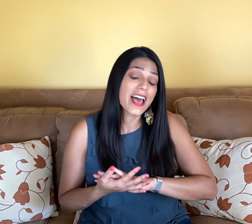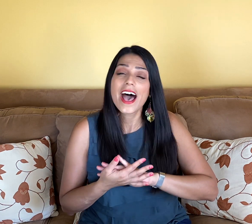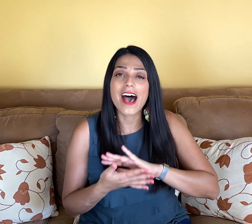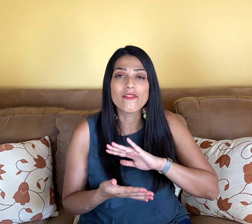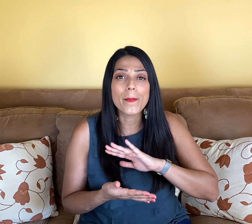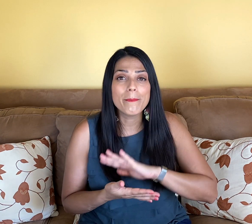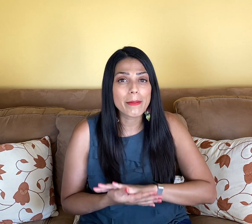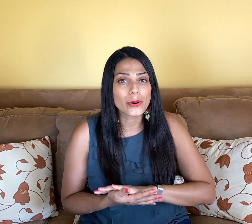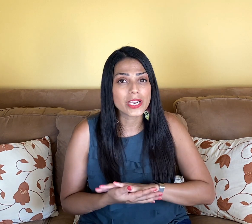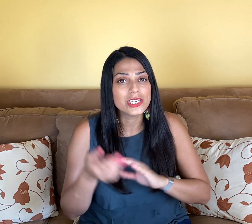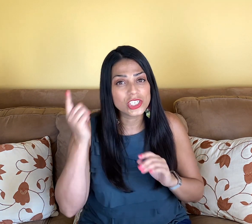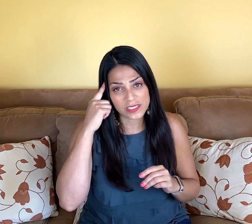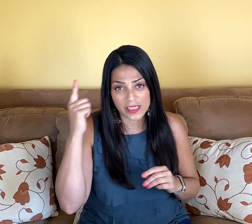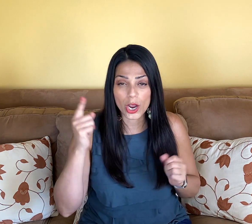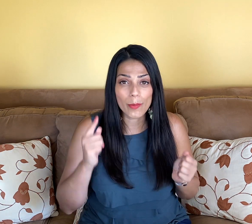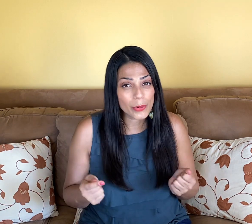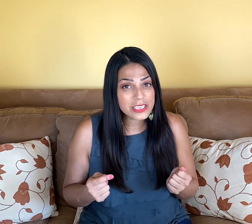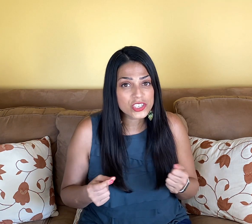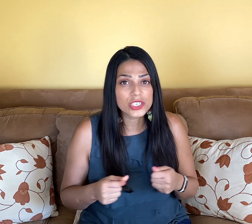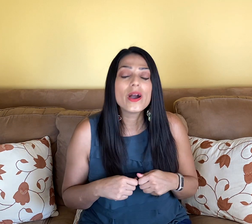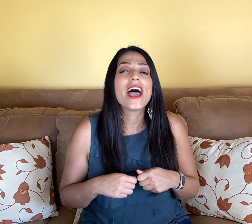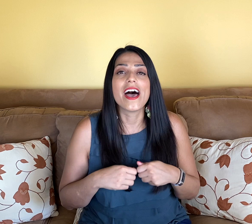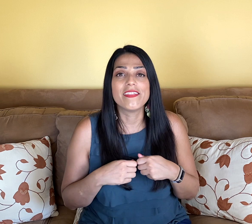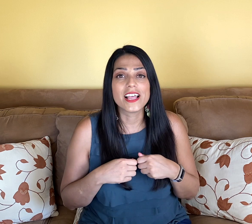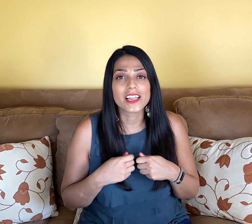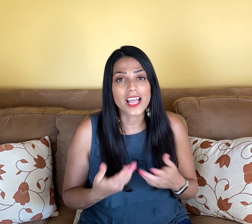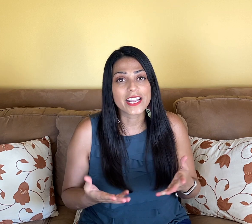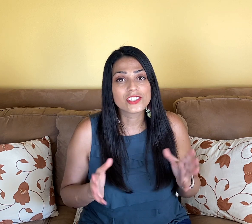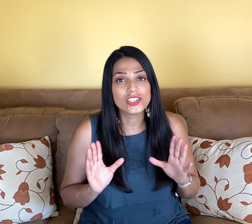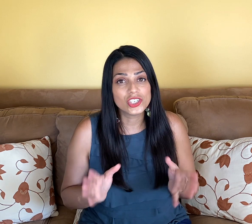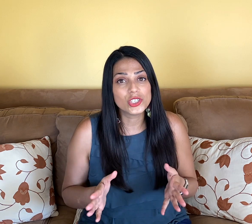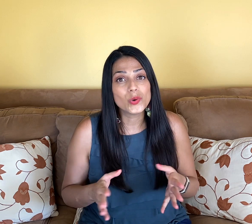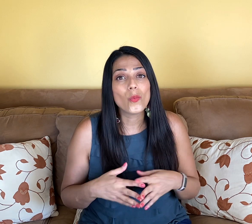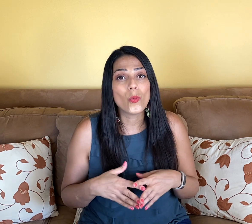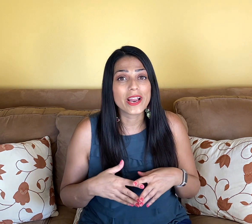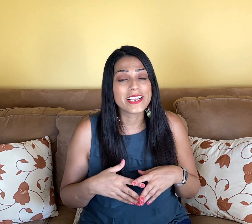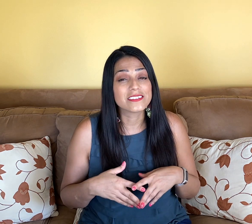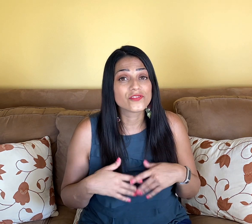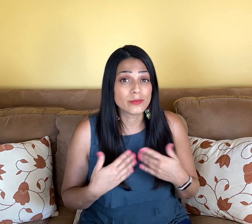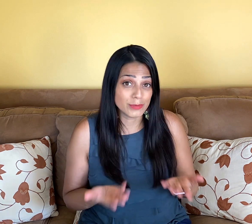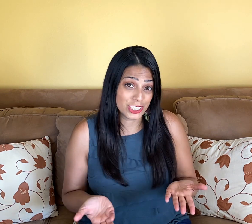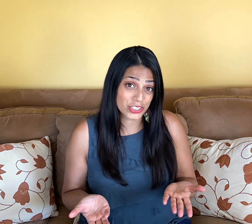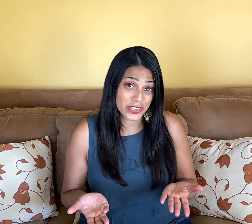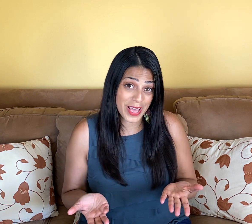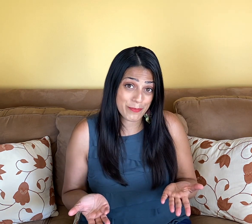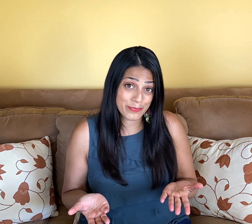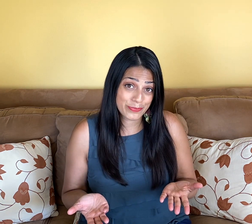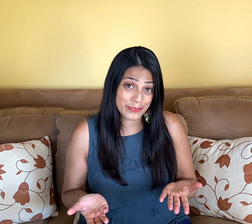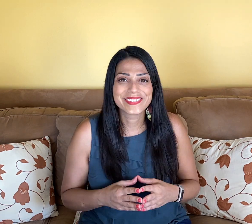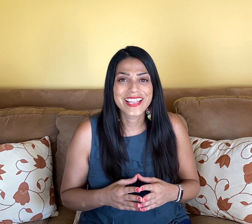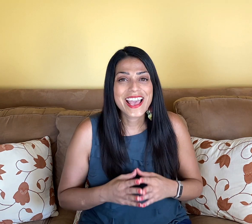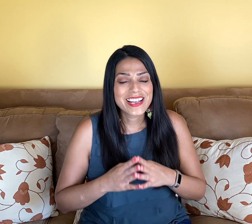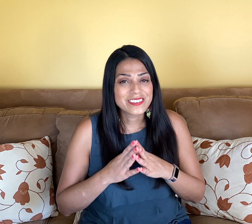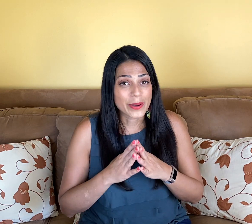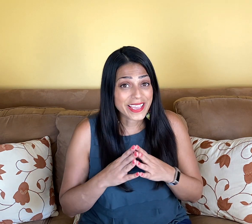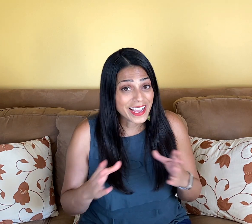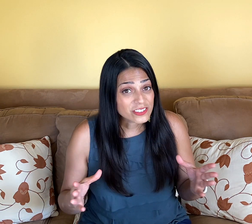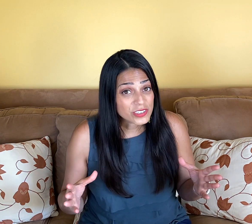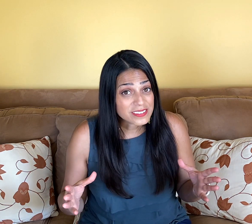have memory just like our brains do, and they like to do what is familiar to them. So I can't stress